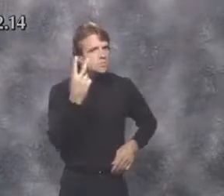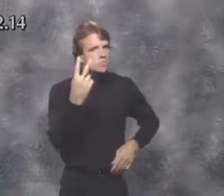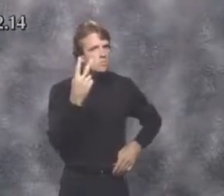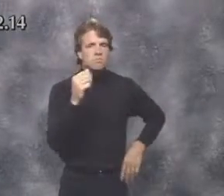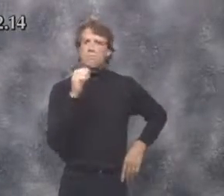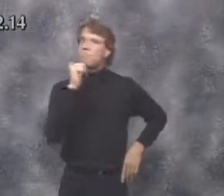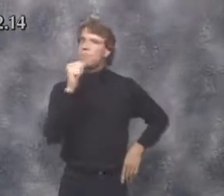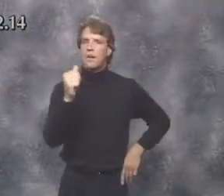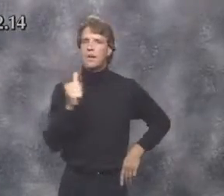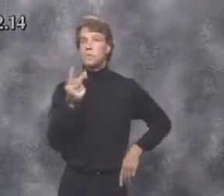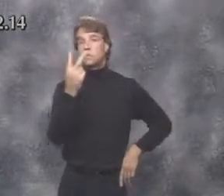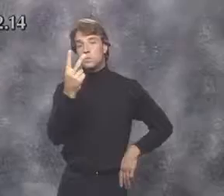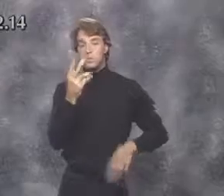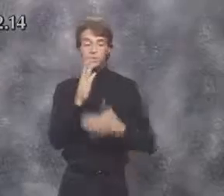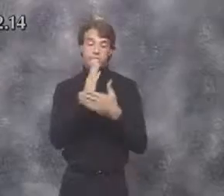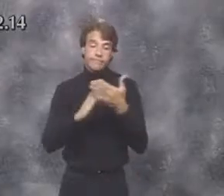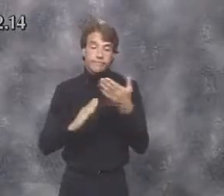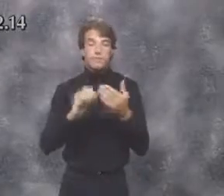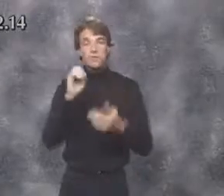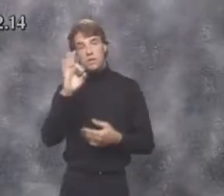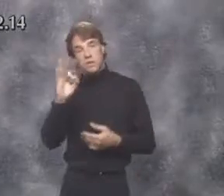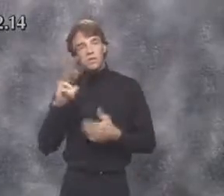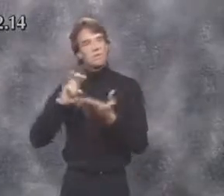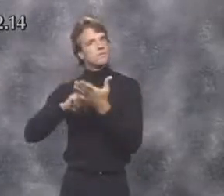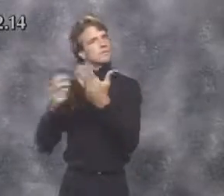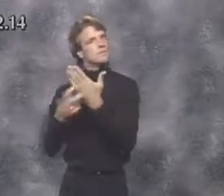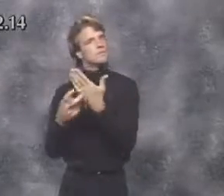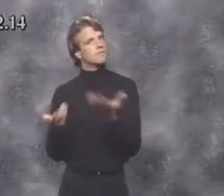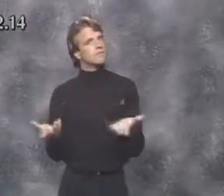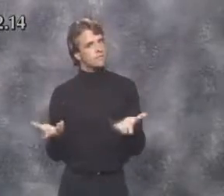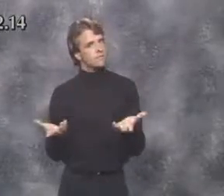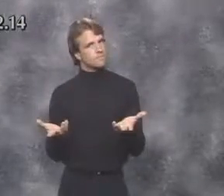Toast, 2. Not 2 pieces of toast.